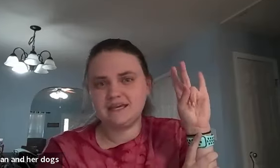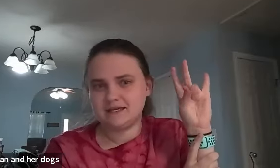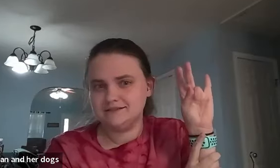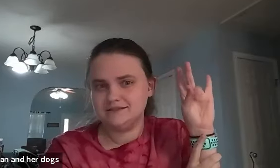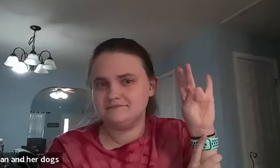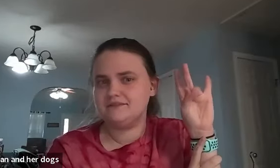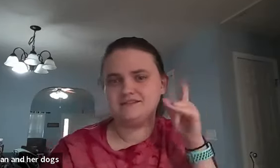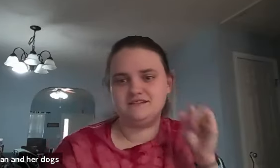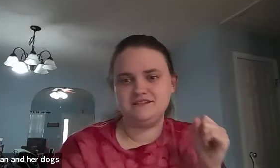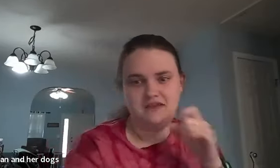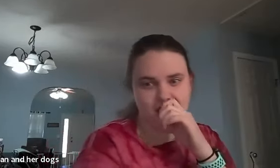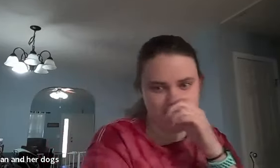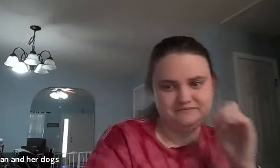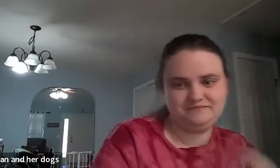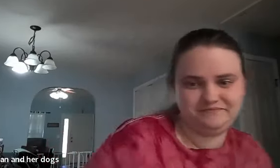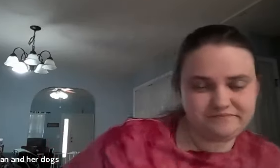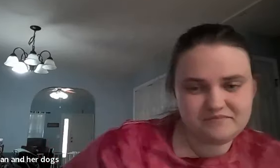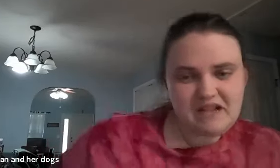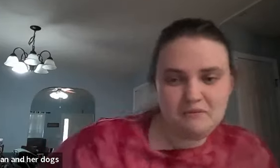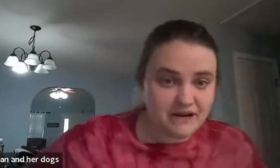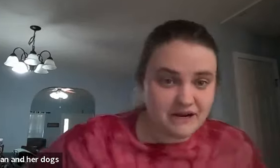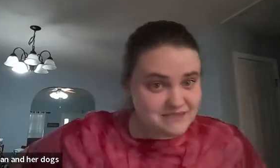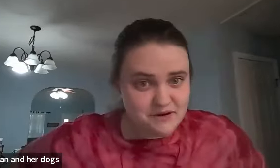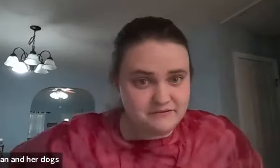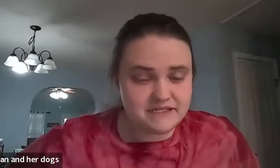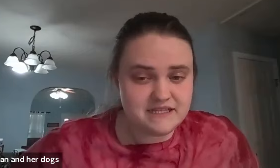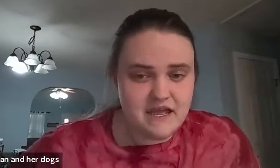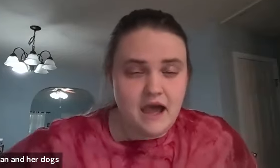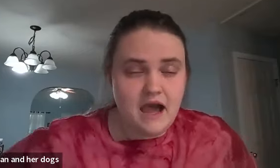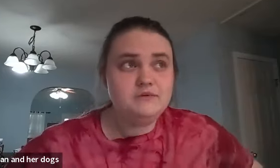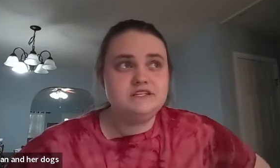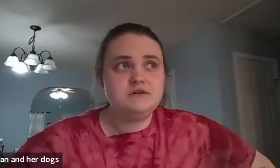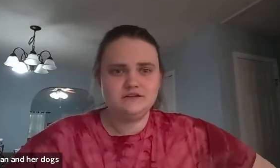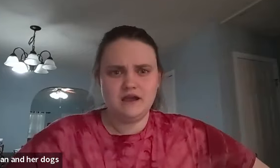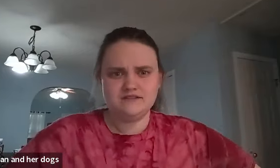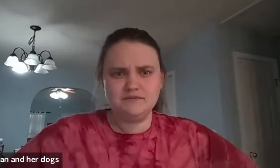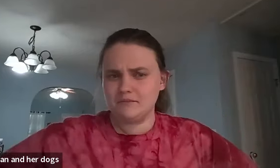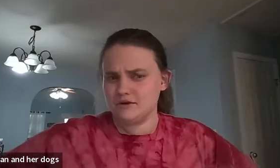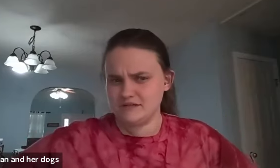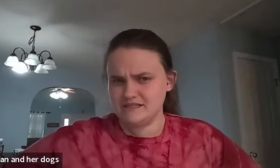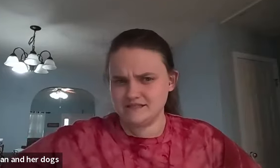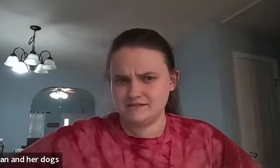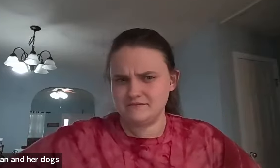click. That makes sense. So yeah, practice makes perfect. I think we do also have some number quizzes,